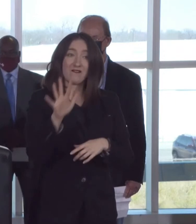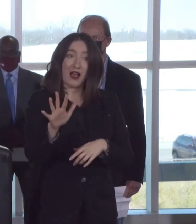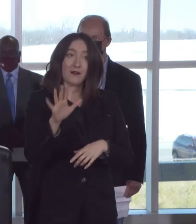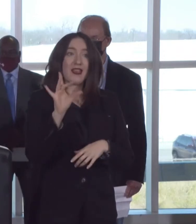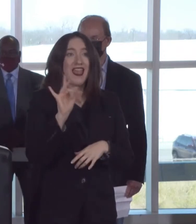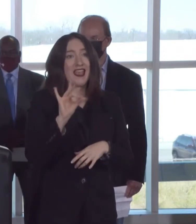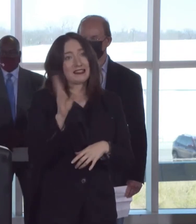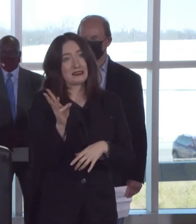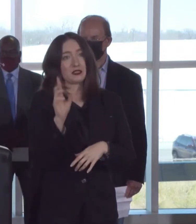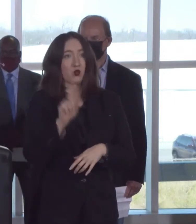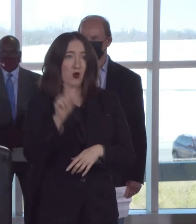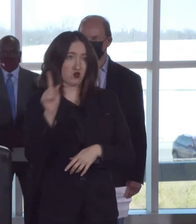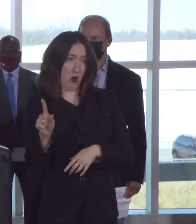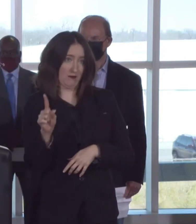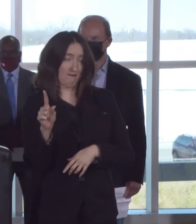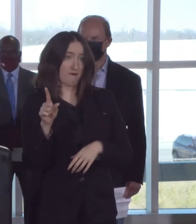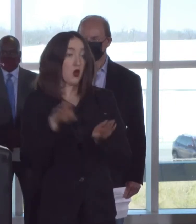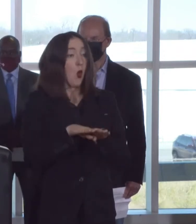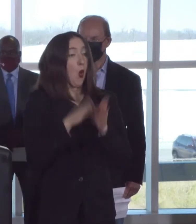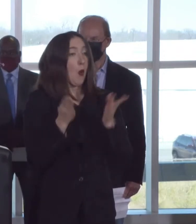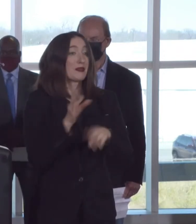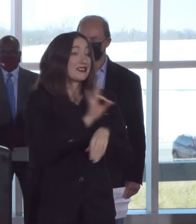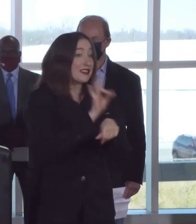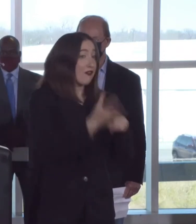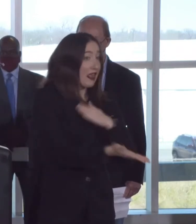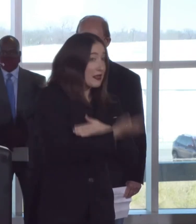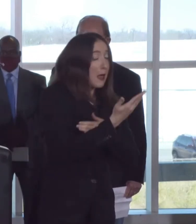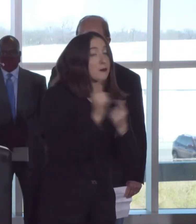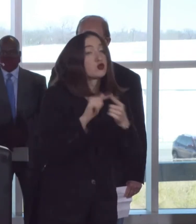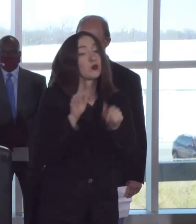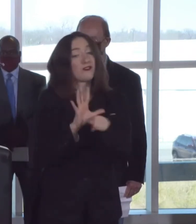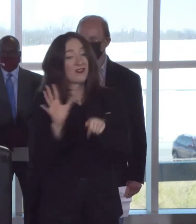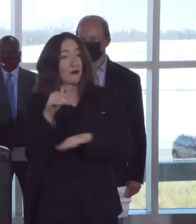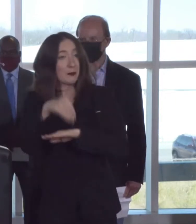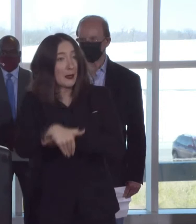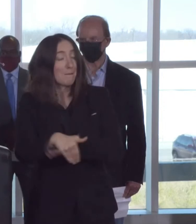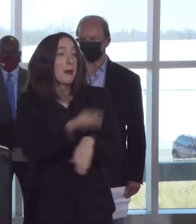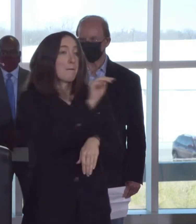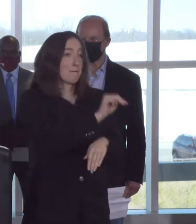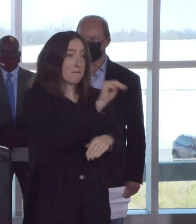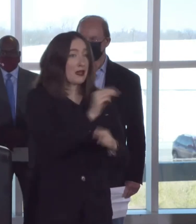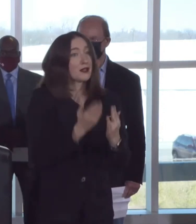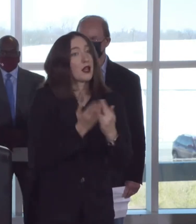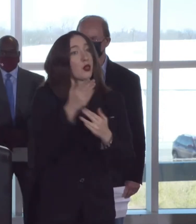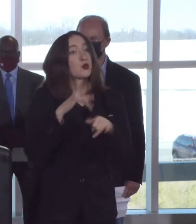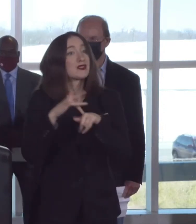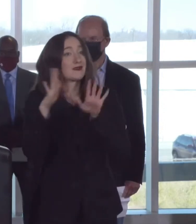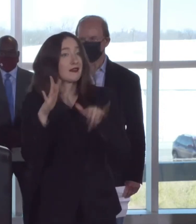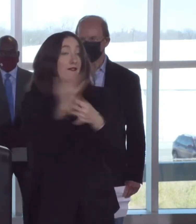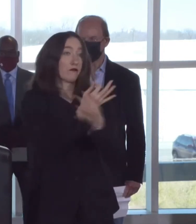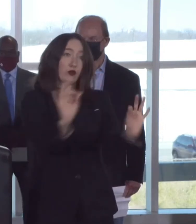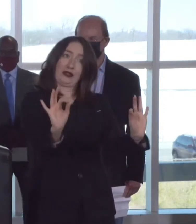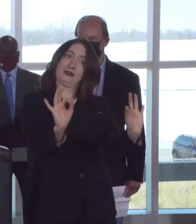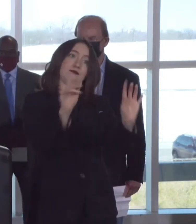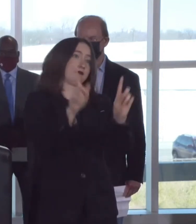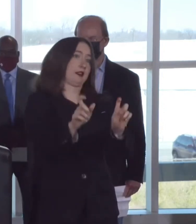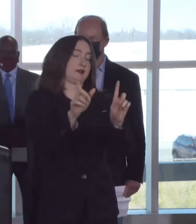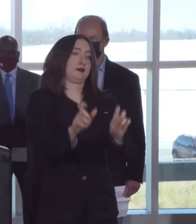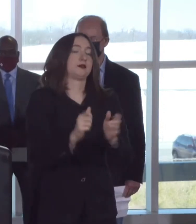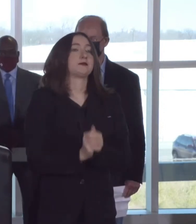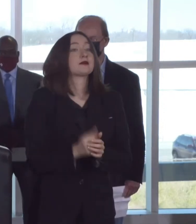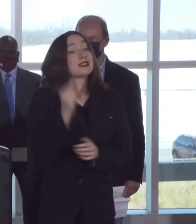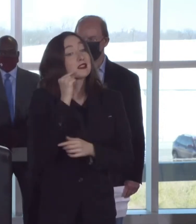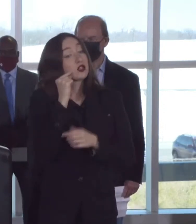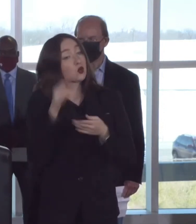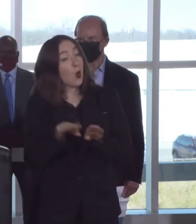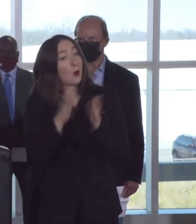1-800-635-8611. Hours are 7 a.m. to 5 p.m. Monday through Sunday, and they're free. The City of San Antonio also recently opened 6